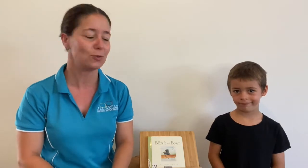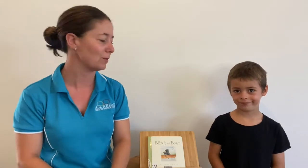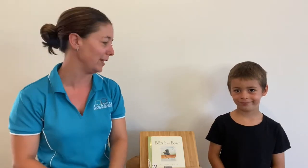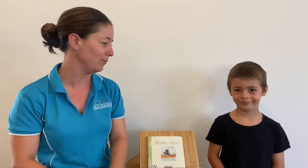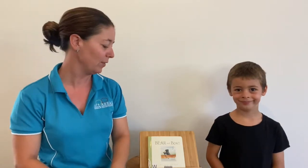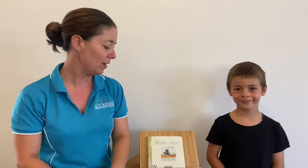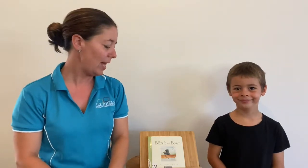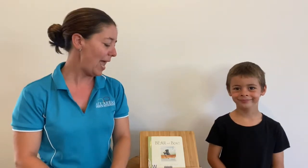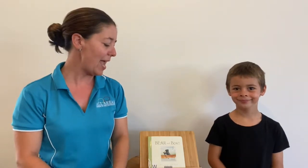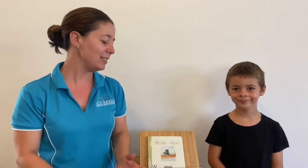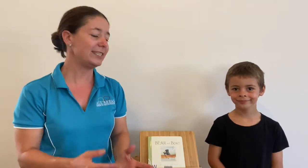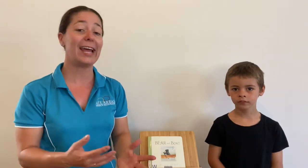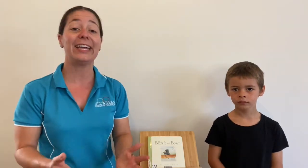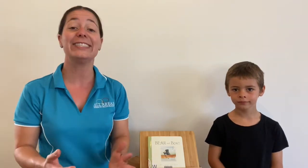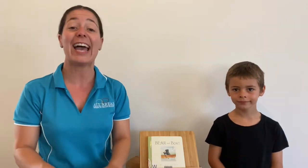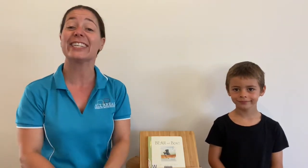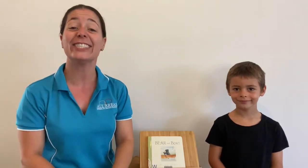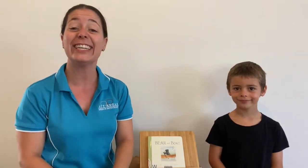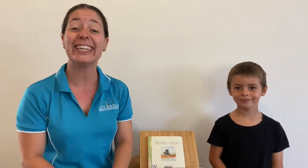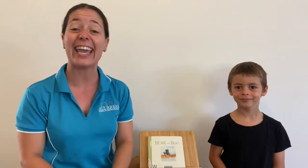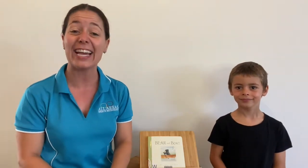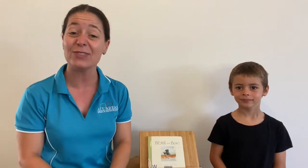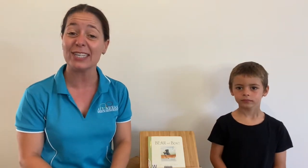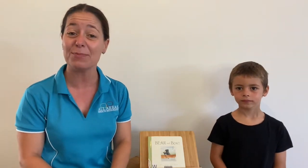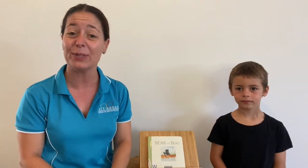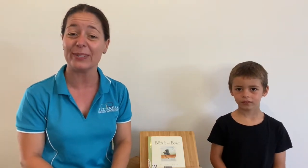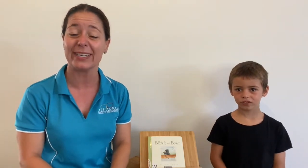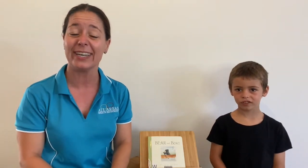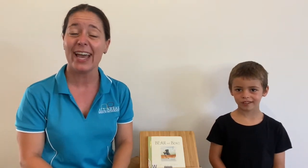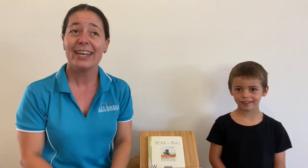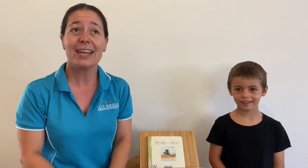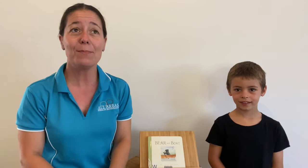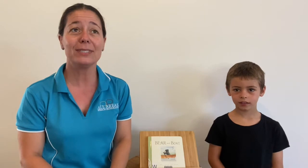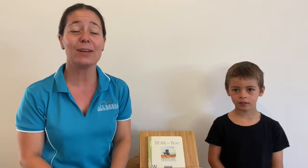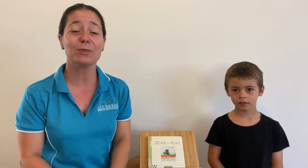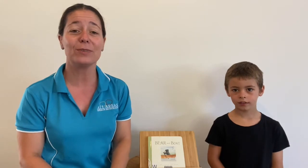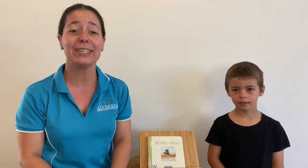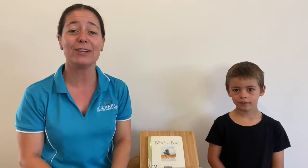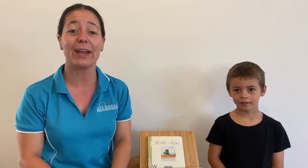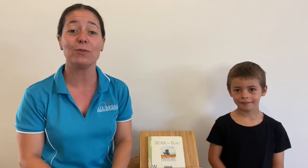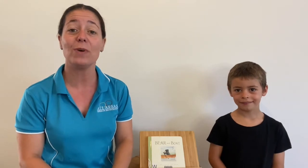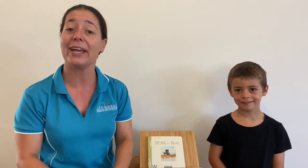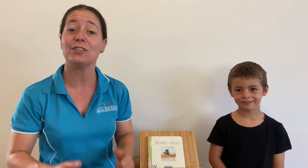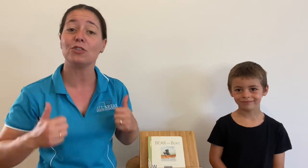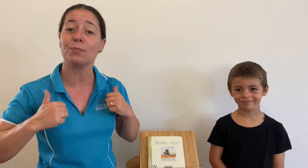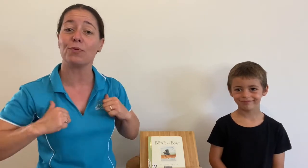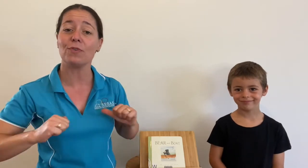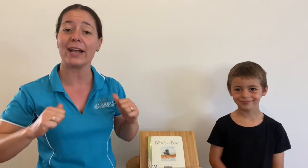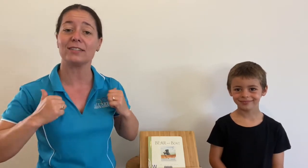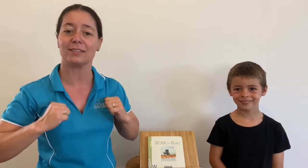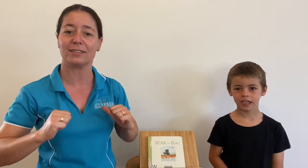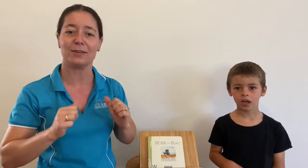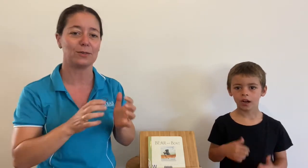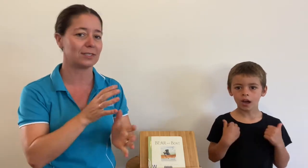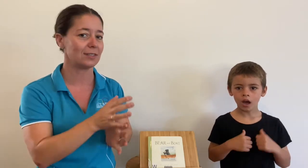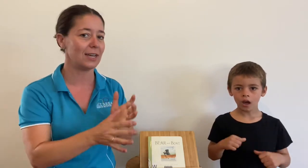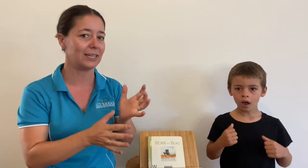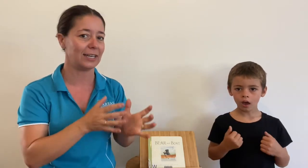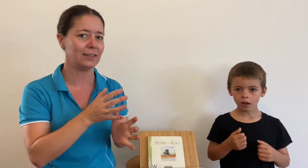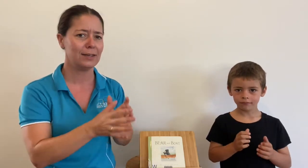story. And today it's actually a counting book. Numbers are a really great way to practice your signing.